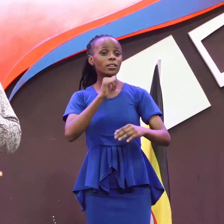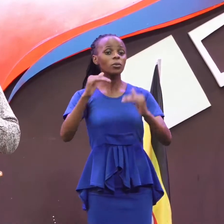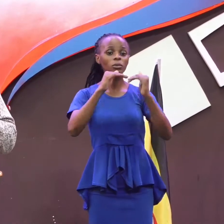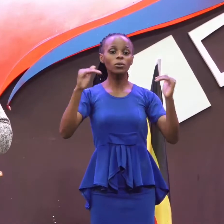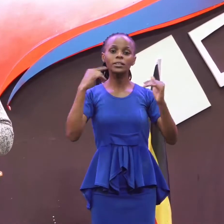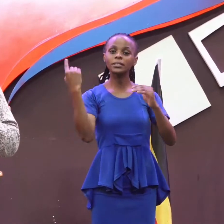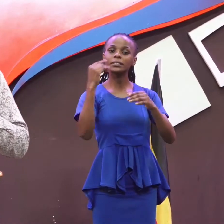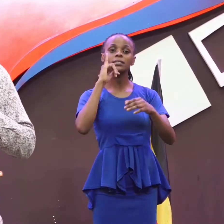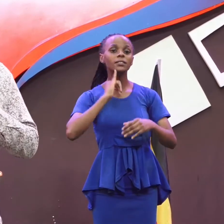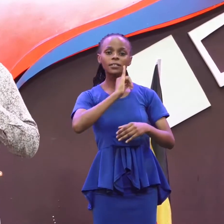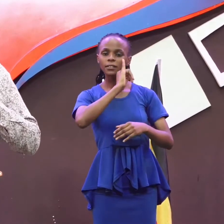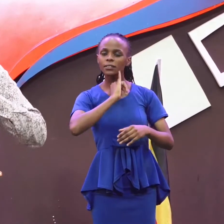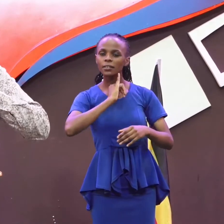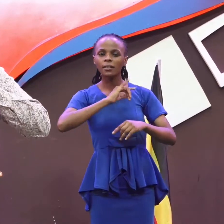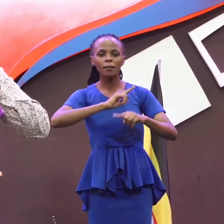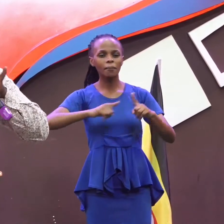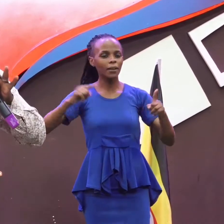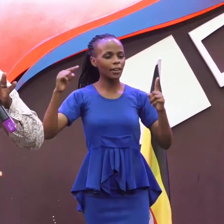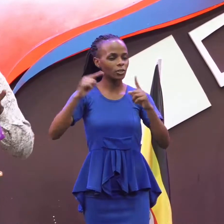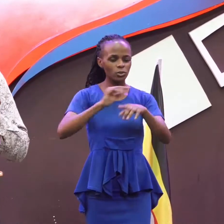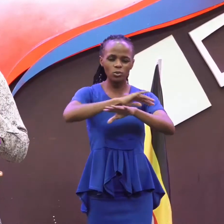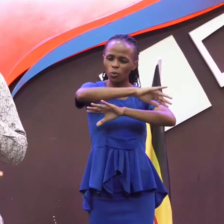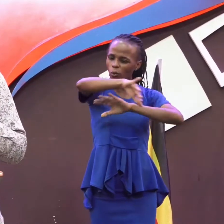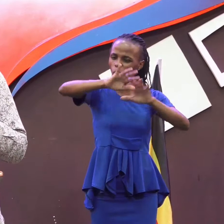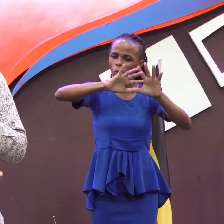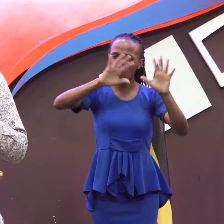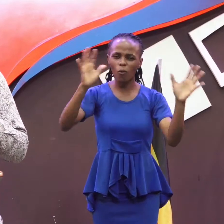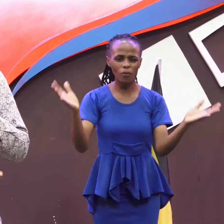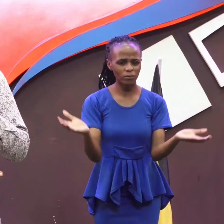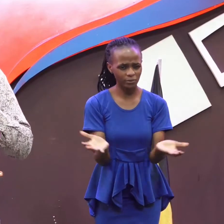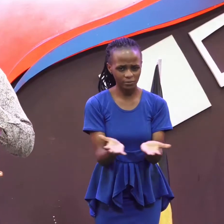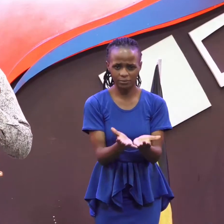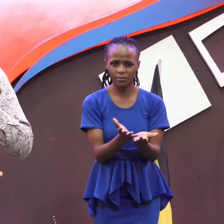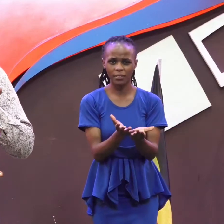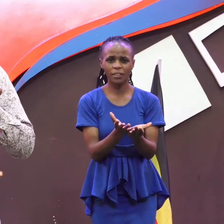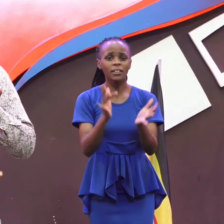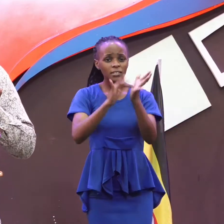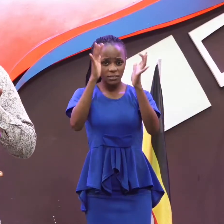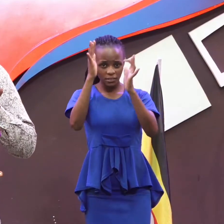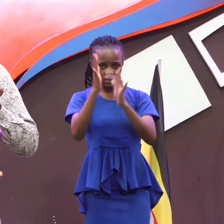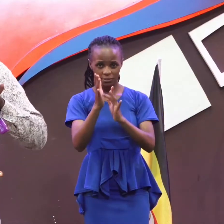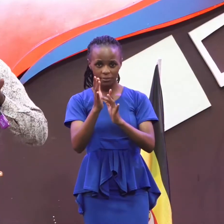It was not only in Israel, but it was for the entire nation.